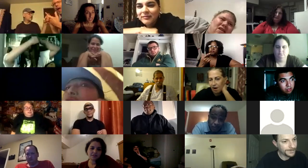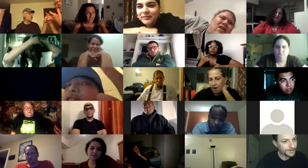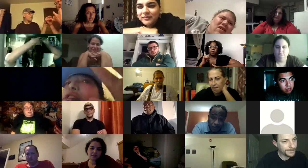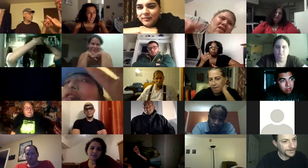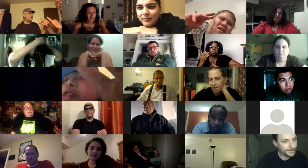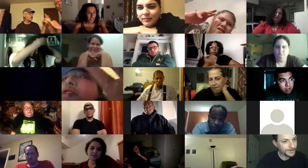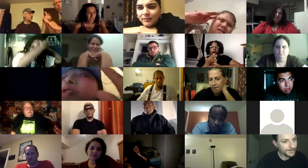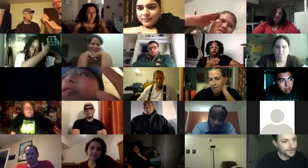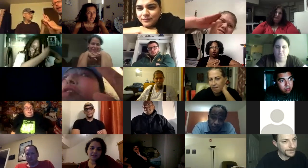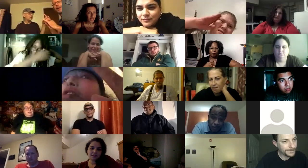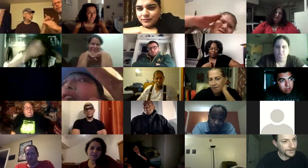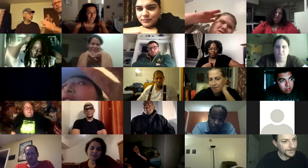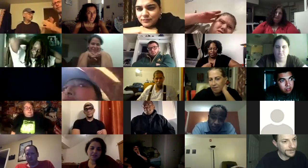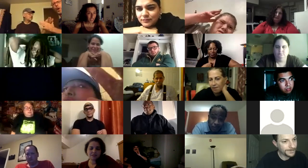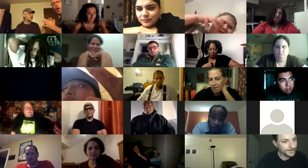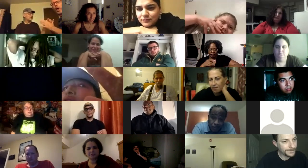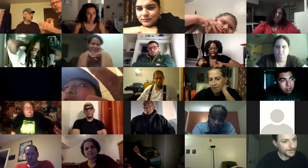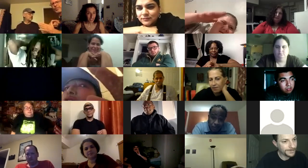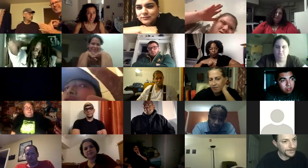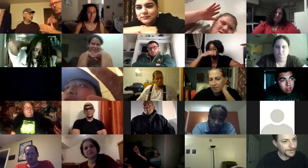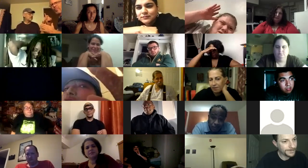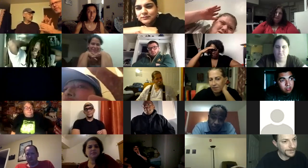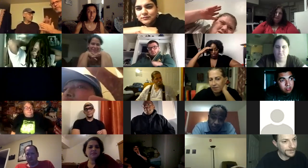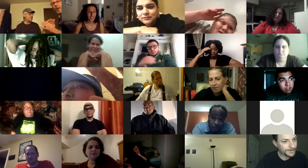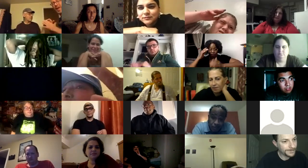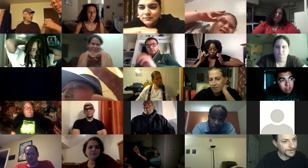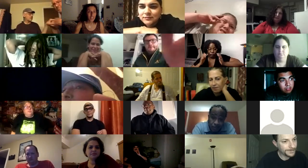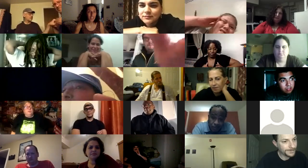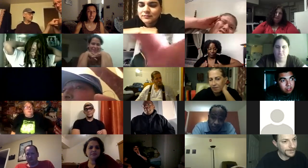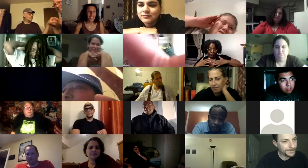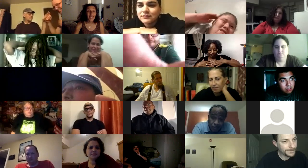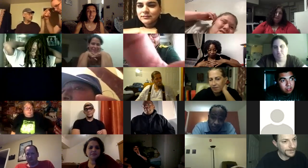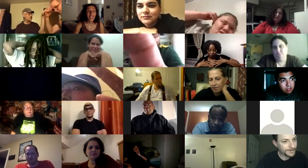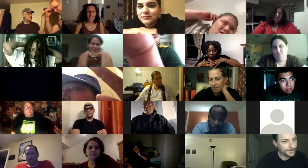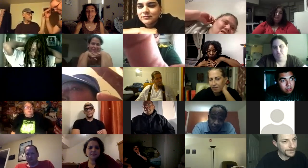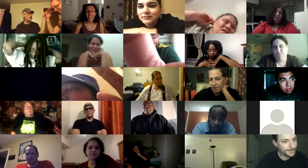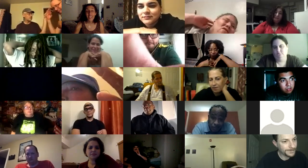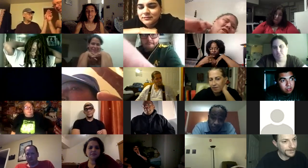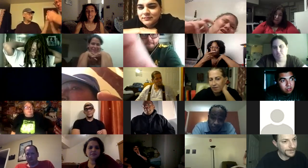and now there's just one thing that has been bothering me. As a Black person,